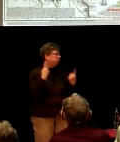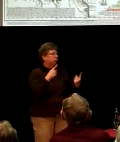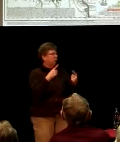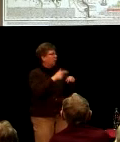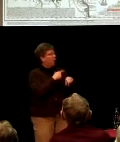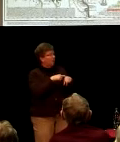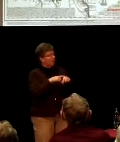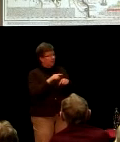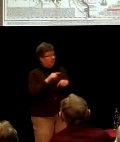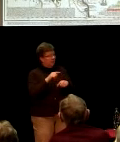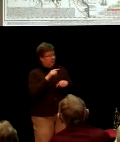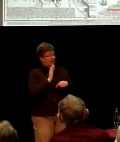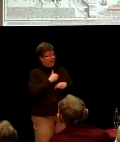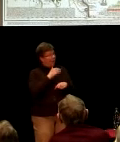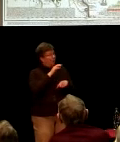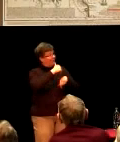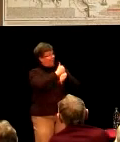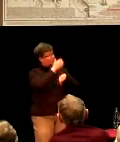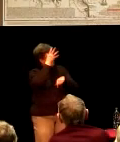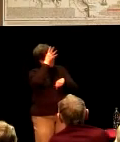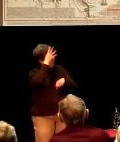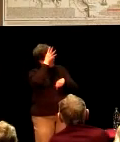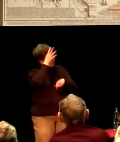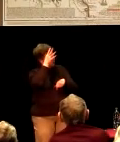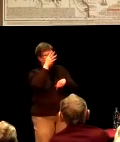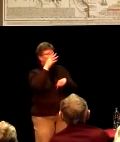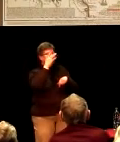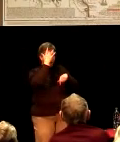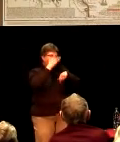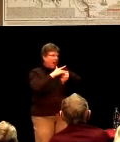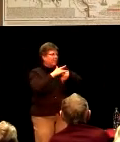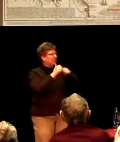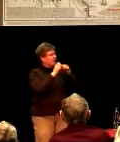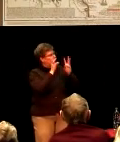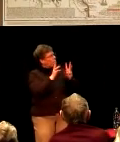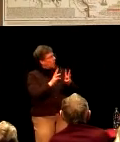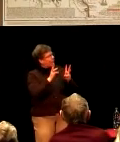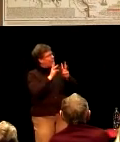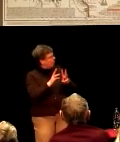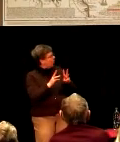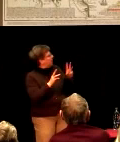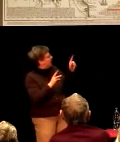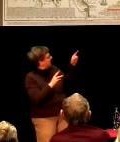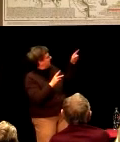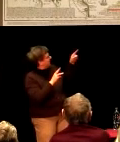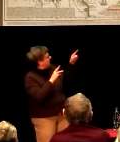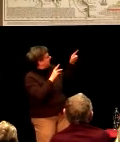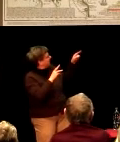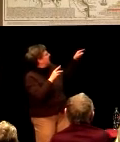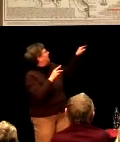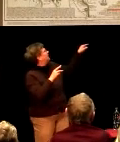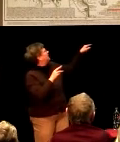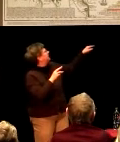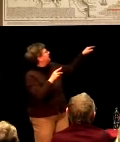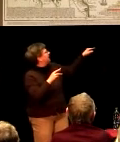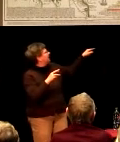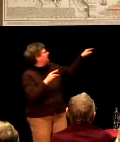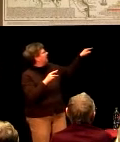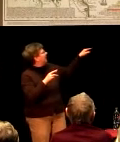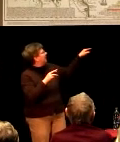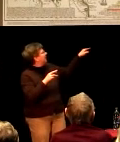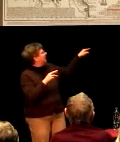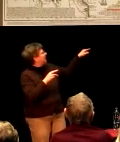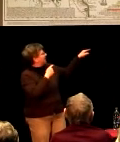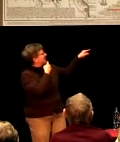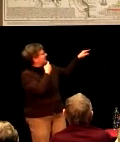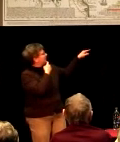founding fathers were very obsessed with this. And the bottom is just getting cut off, so there are a few notes here